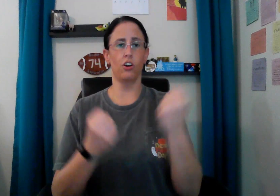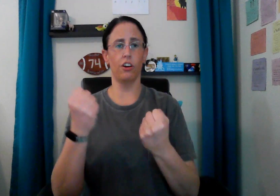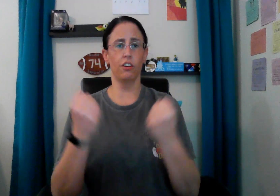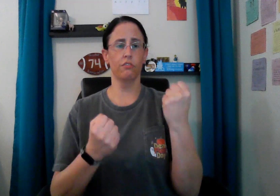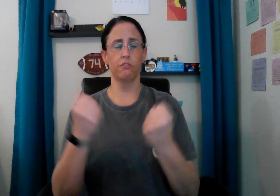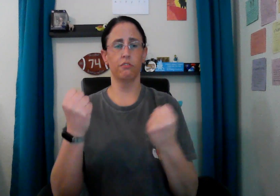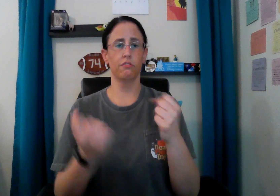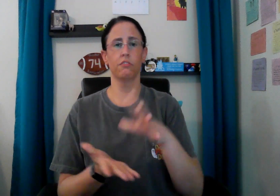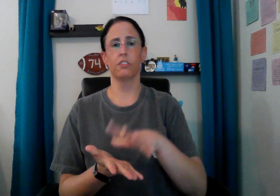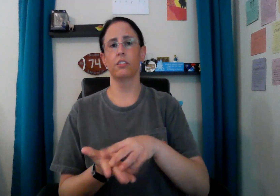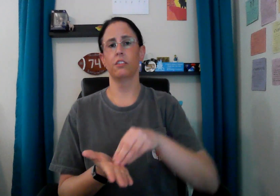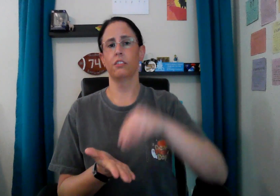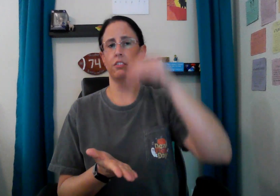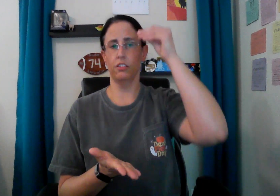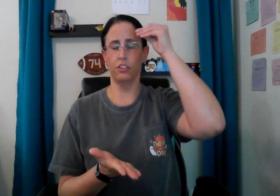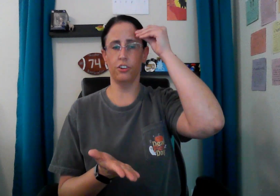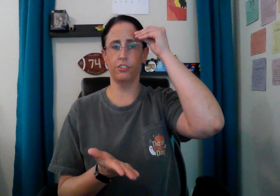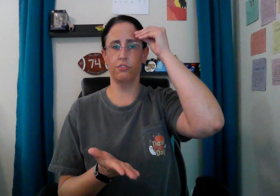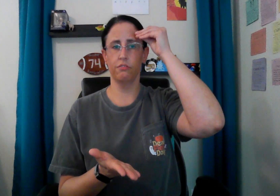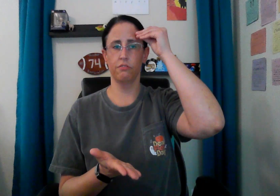car, learn.